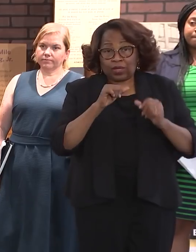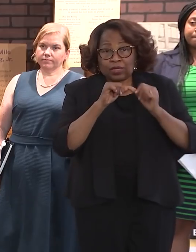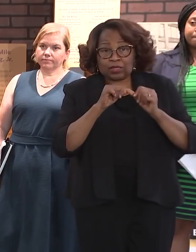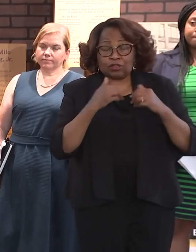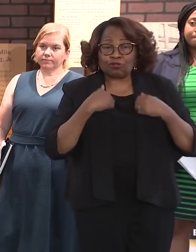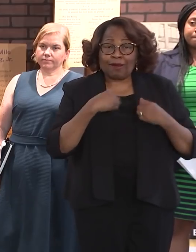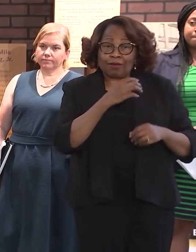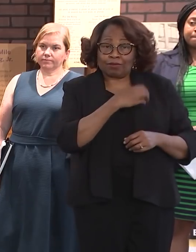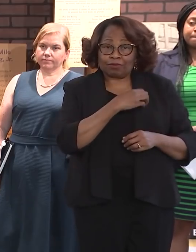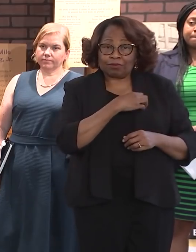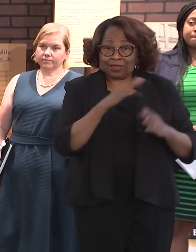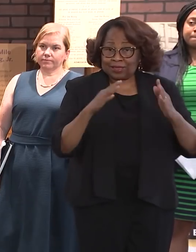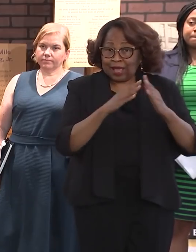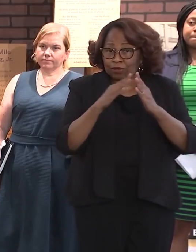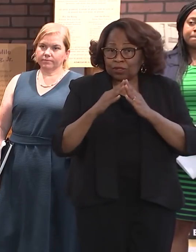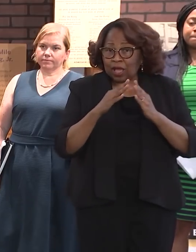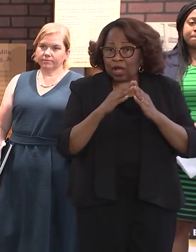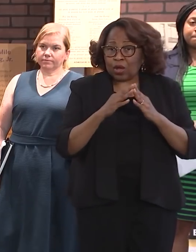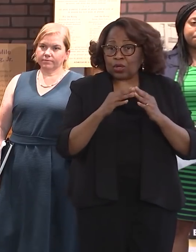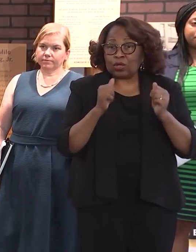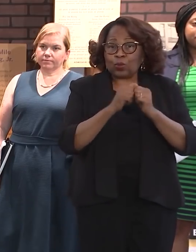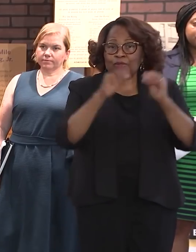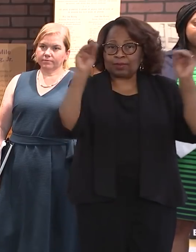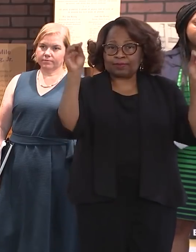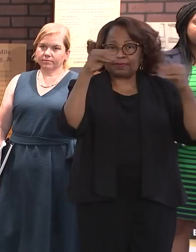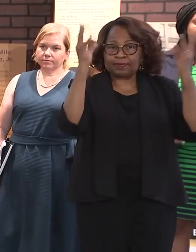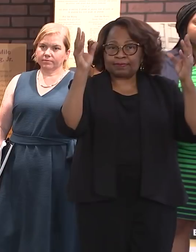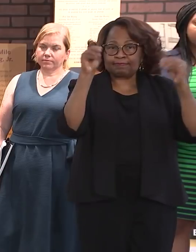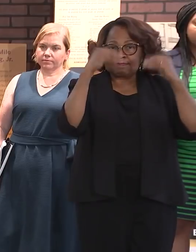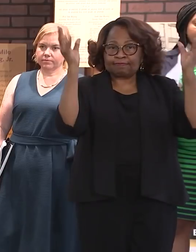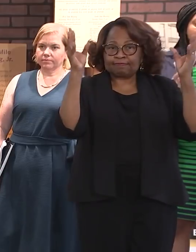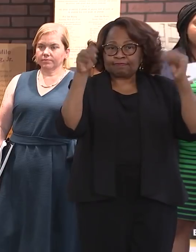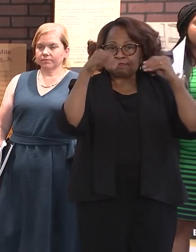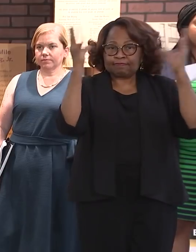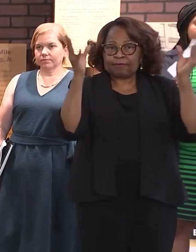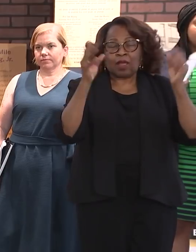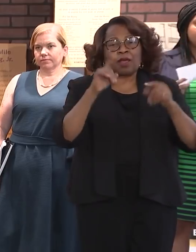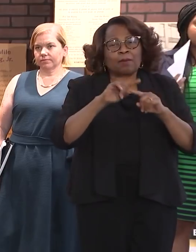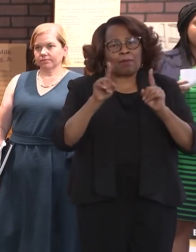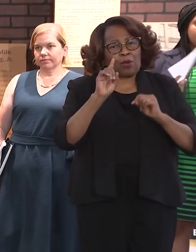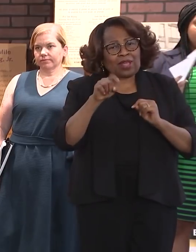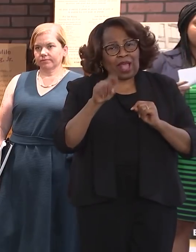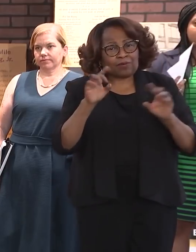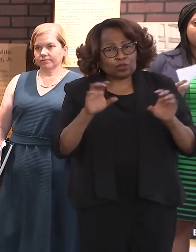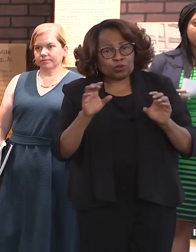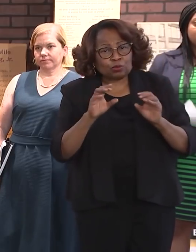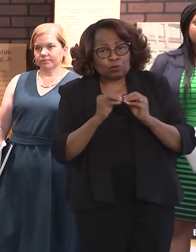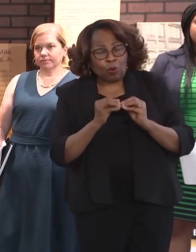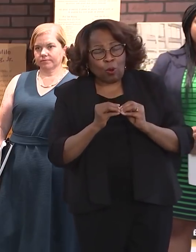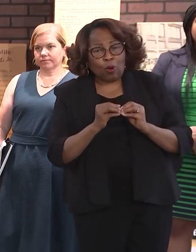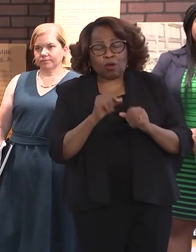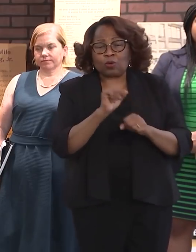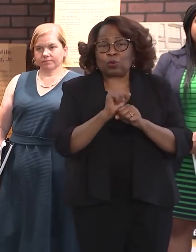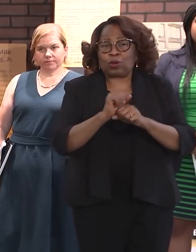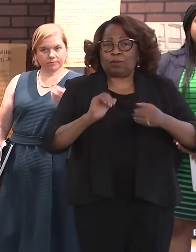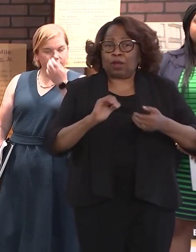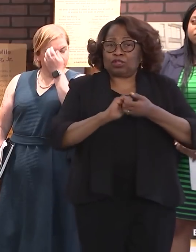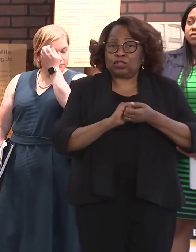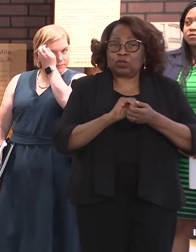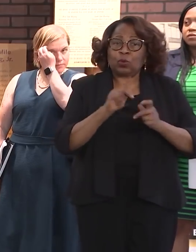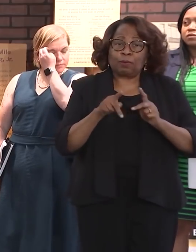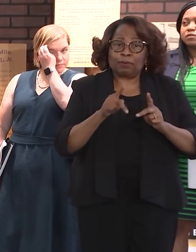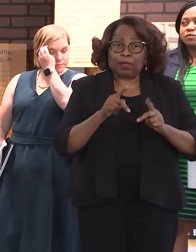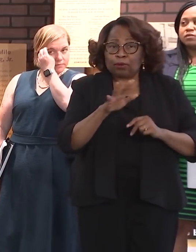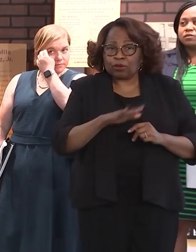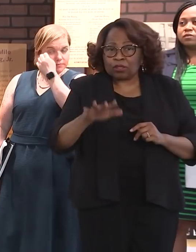have officers downtown with the lights, but we've got to do more, and we're working in partnership with people on the